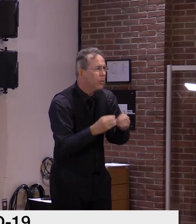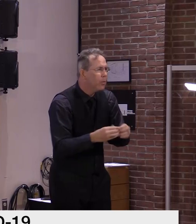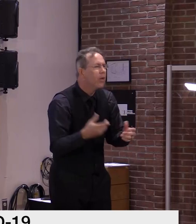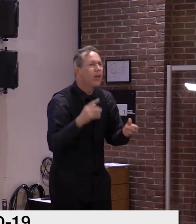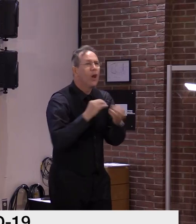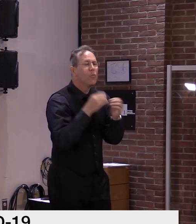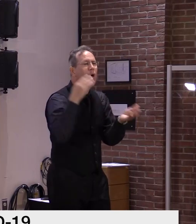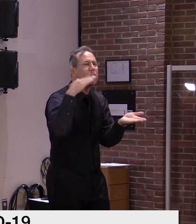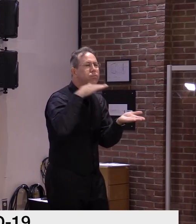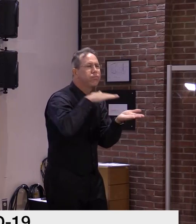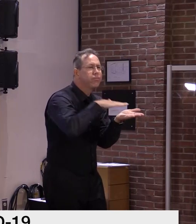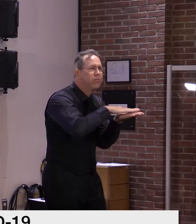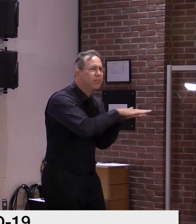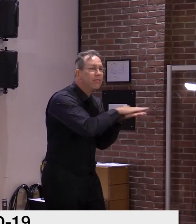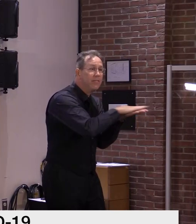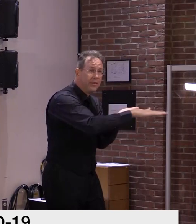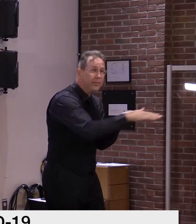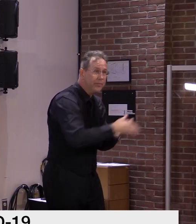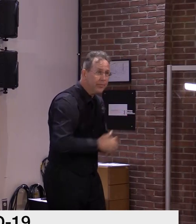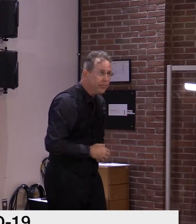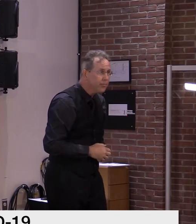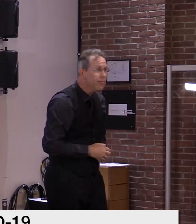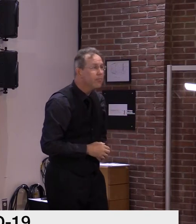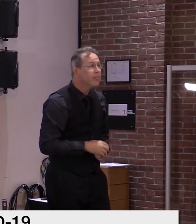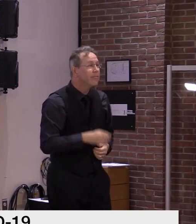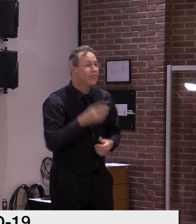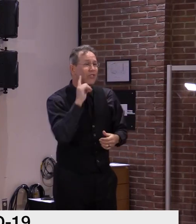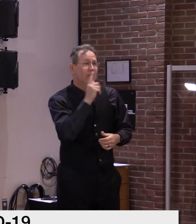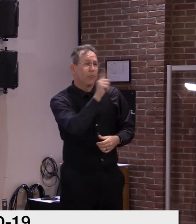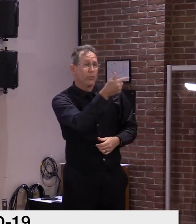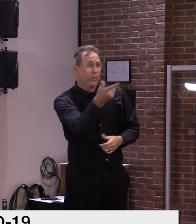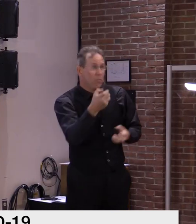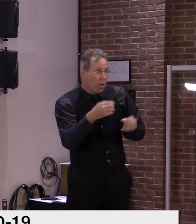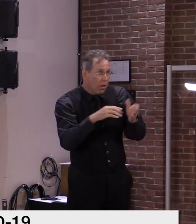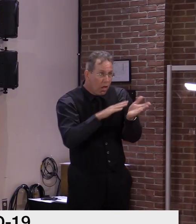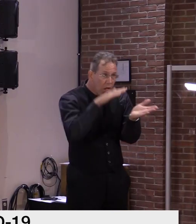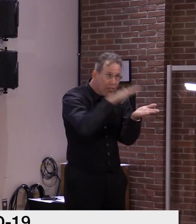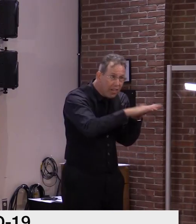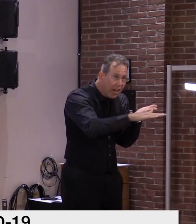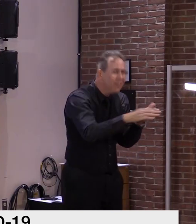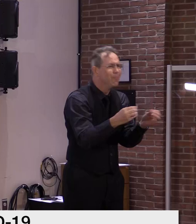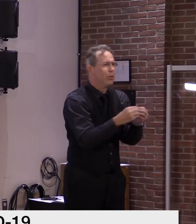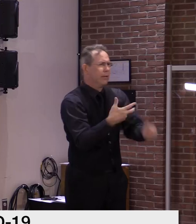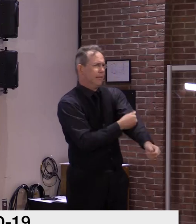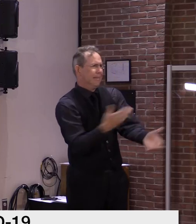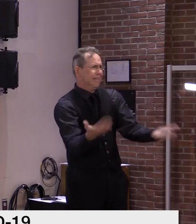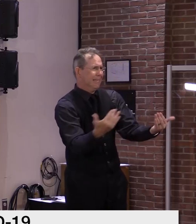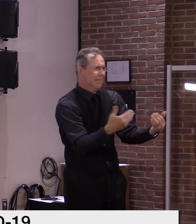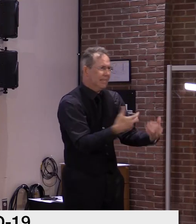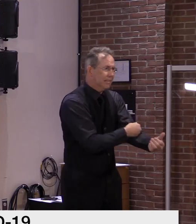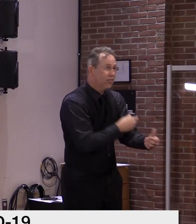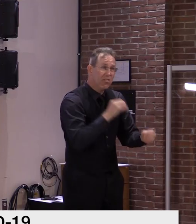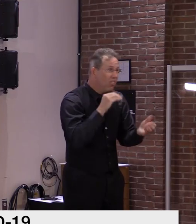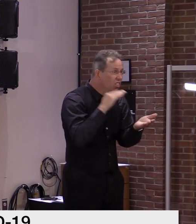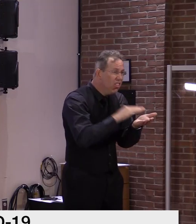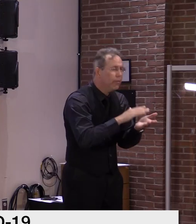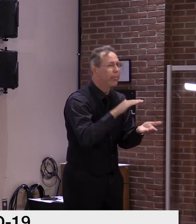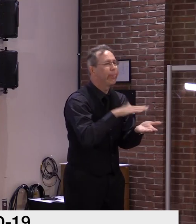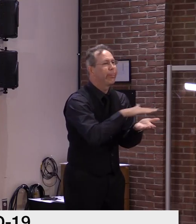cases, Vermont continues to see a significant drop in the rate of hospitalization as well. Vermont hospitalization rates are